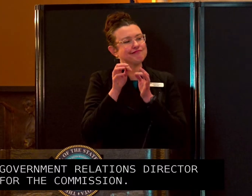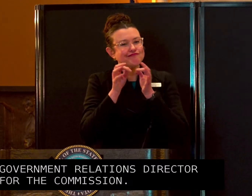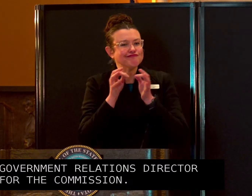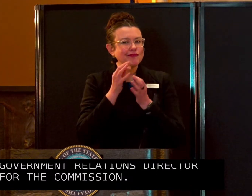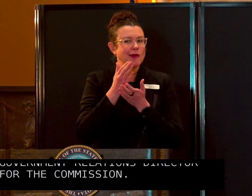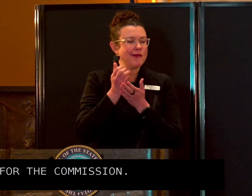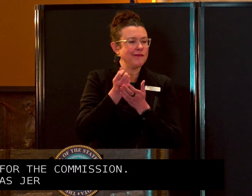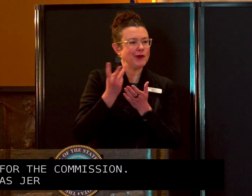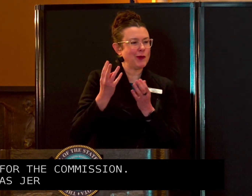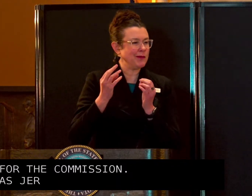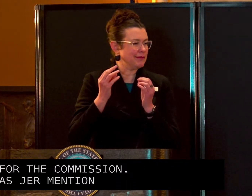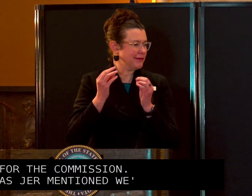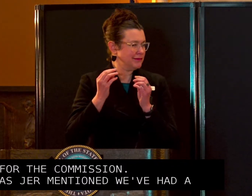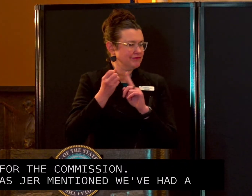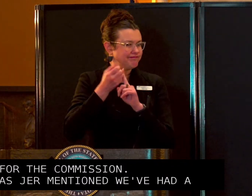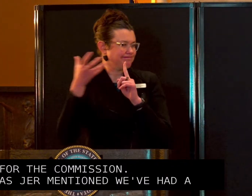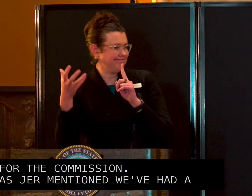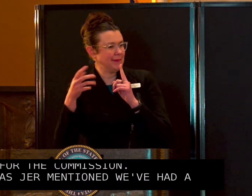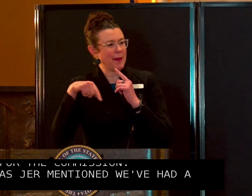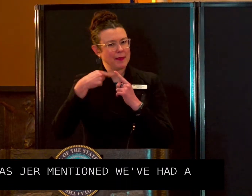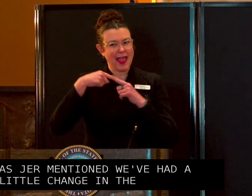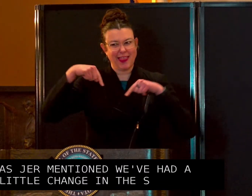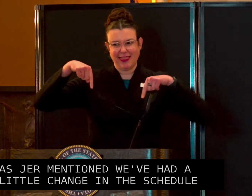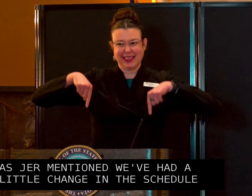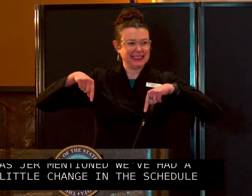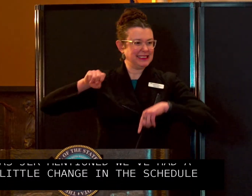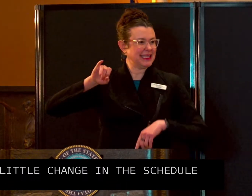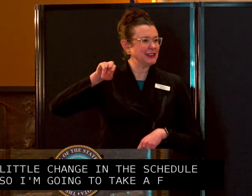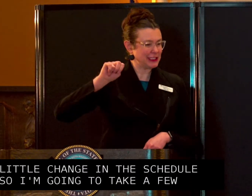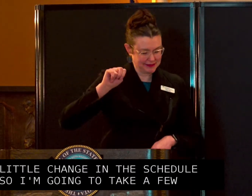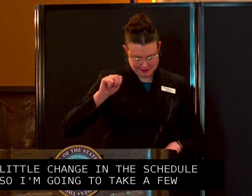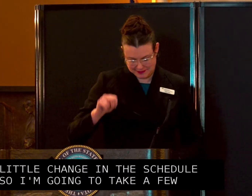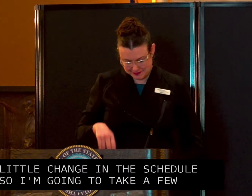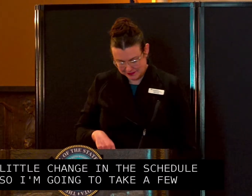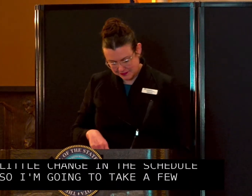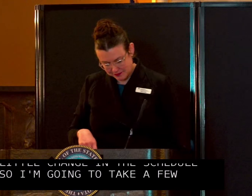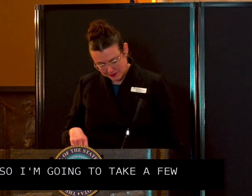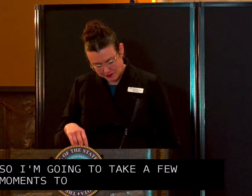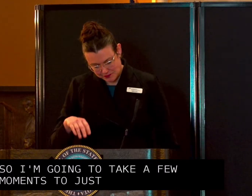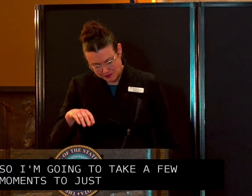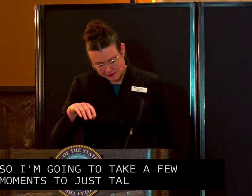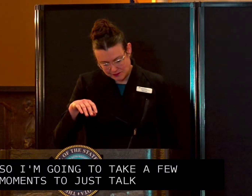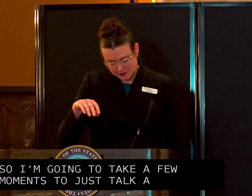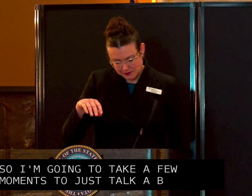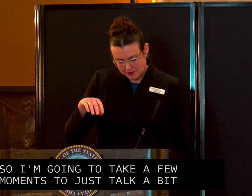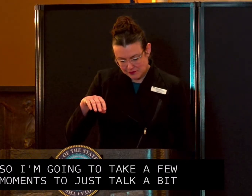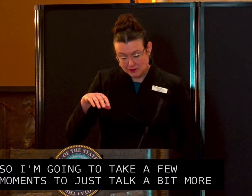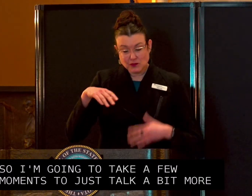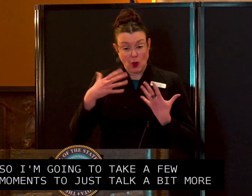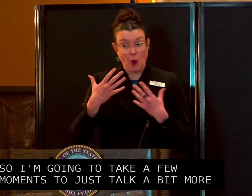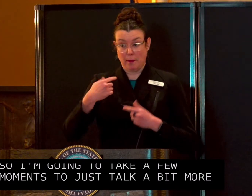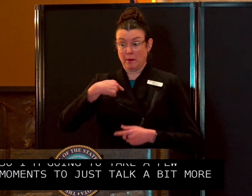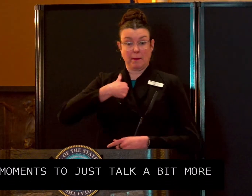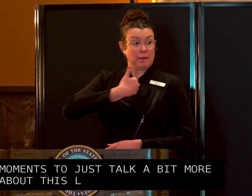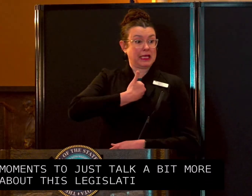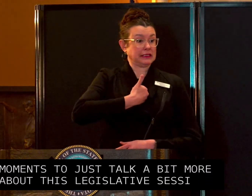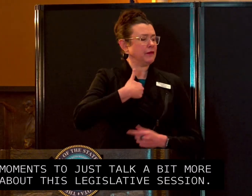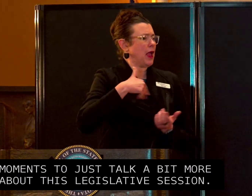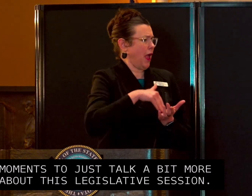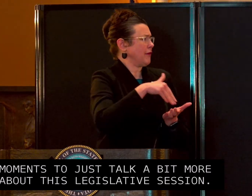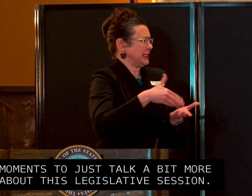we've had a little change in the schedule, so I'm going to take a few moments to just talk a bit more about this legislative session.